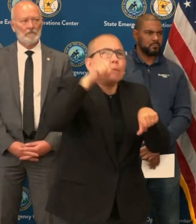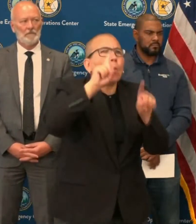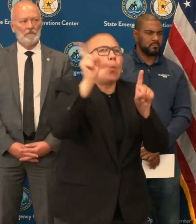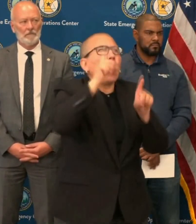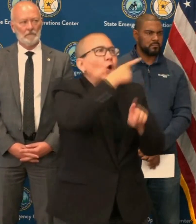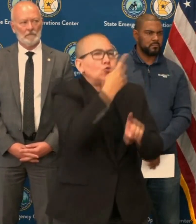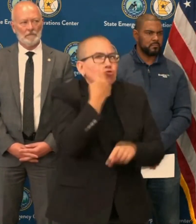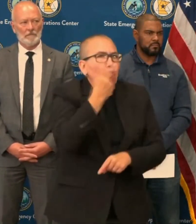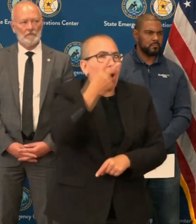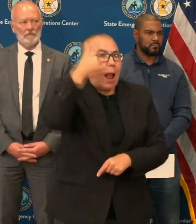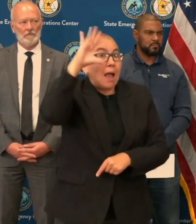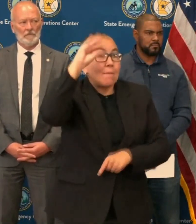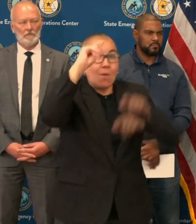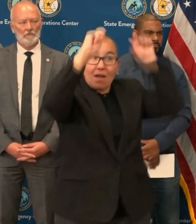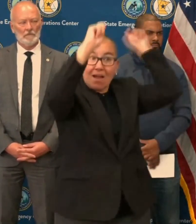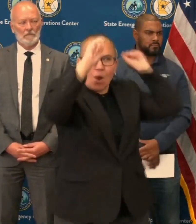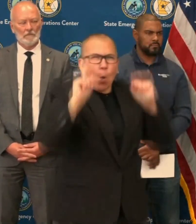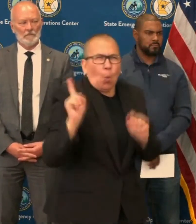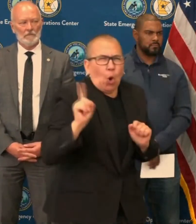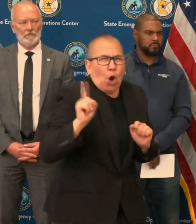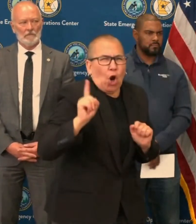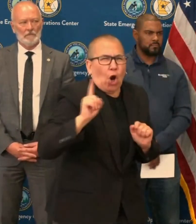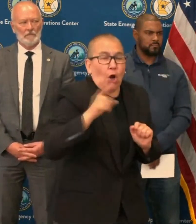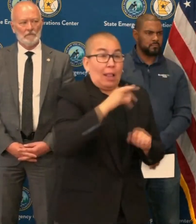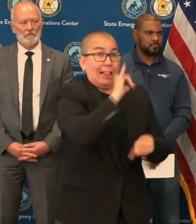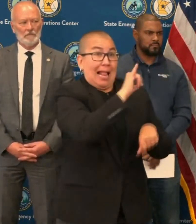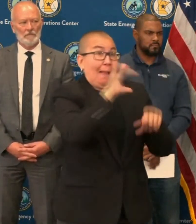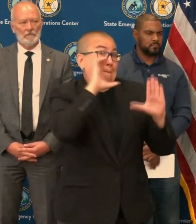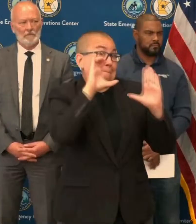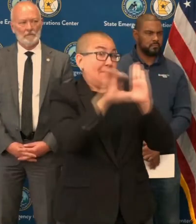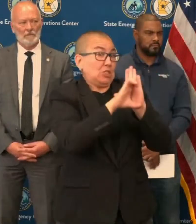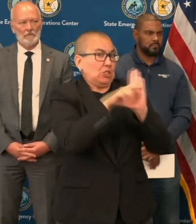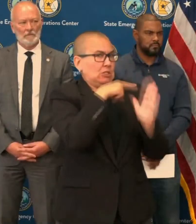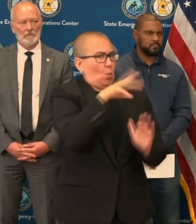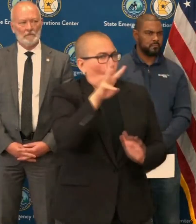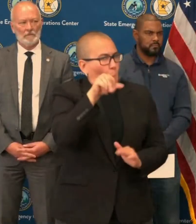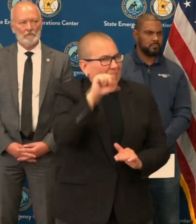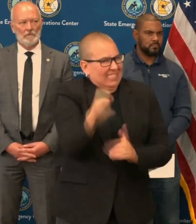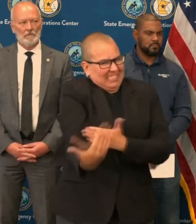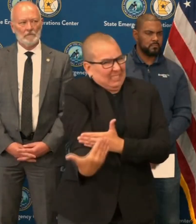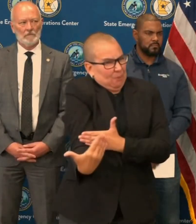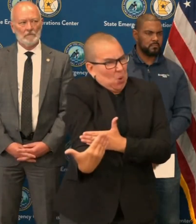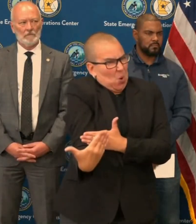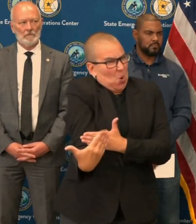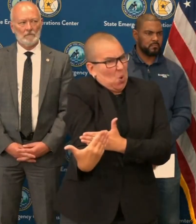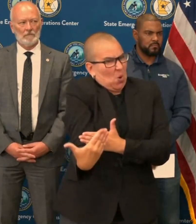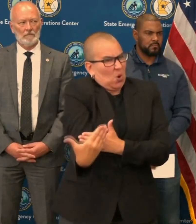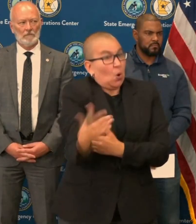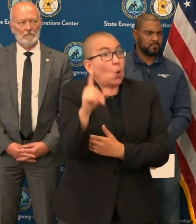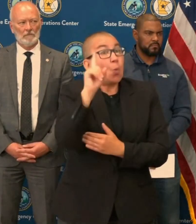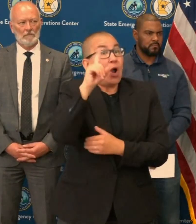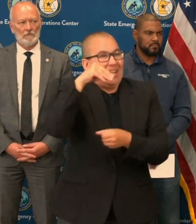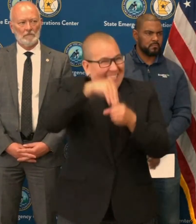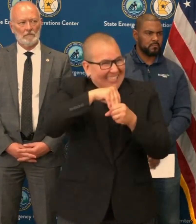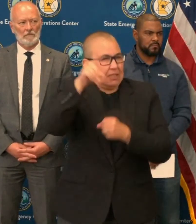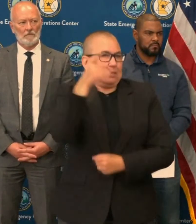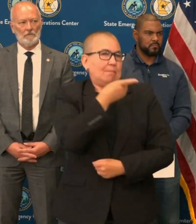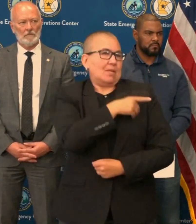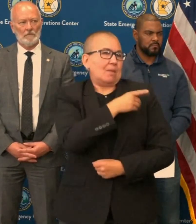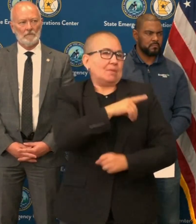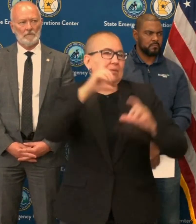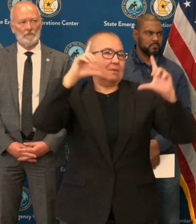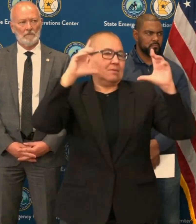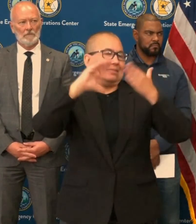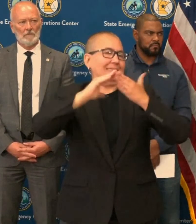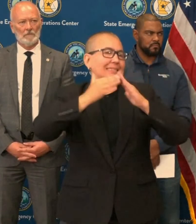today? The question is, can I share the time and location? This was this morning when this was taken. It was in the city of Minneapolis. That's at this point, I think, all that we